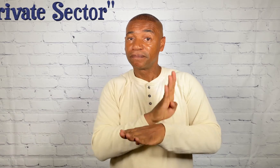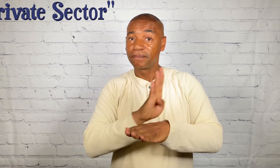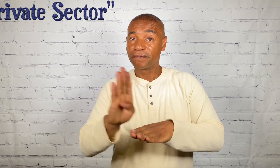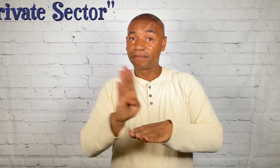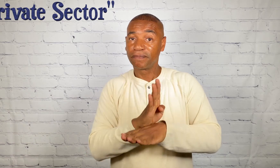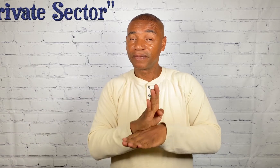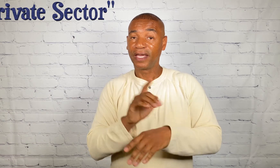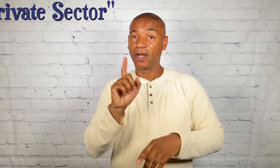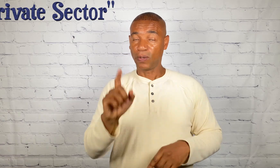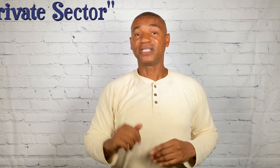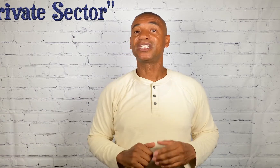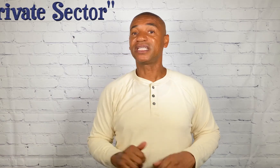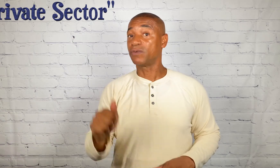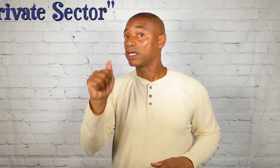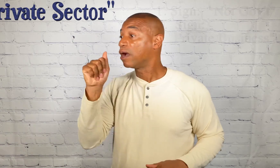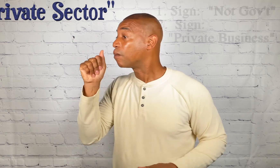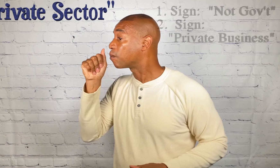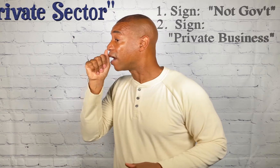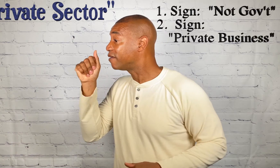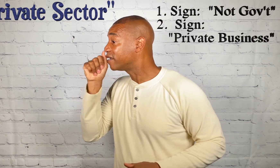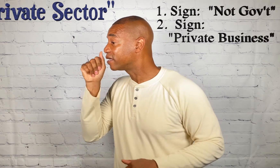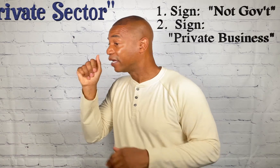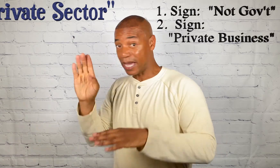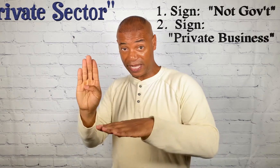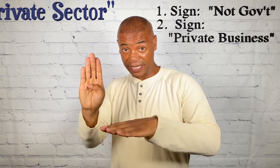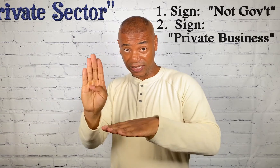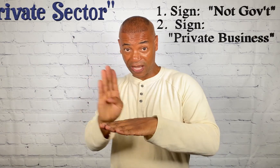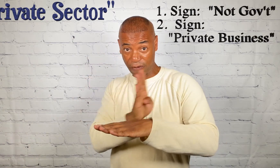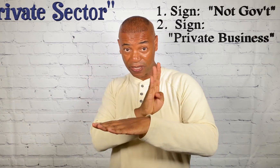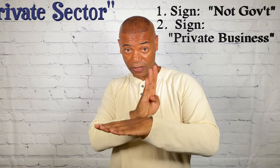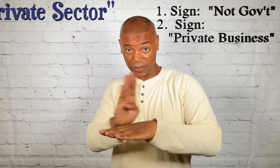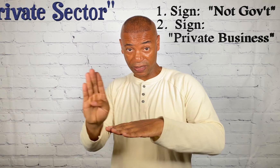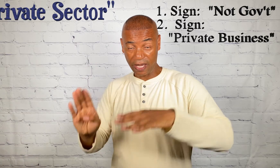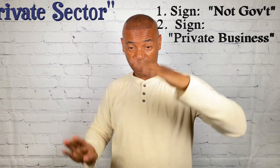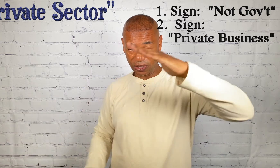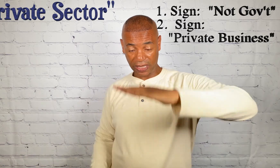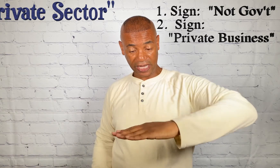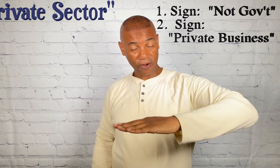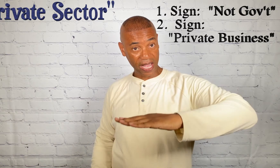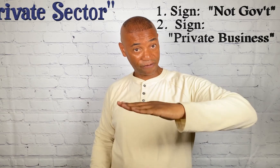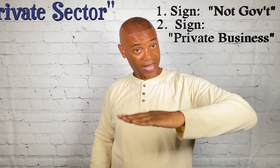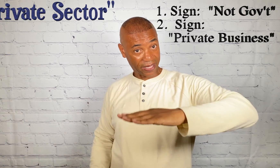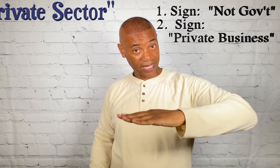what I just said was private, and I did the sign for business. Basically, lay your hand flat, the left